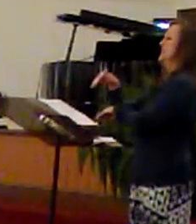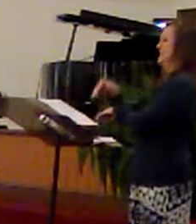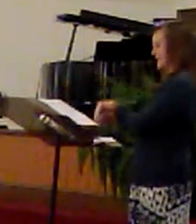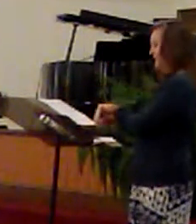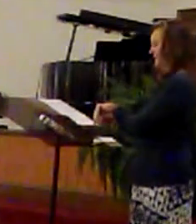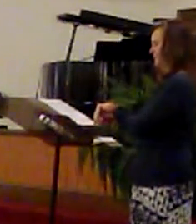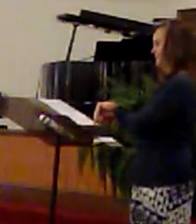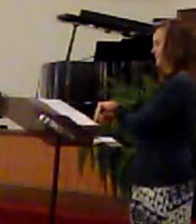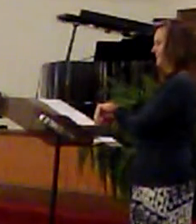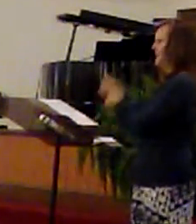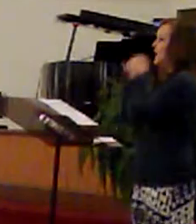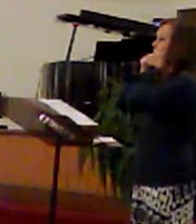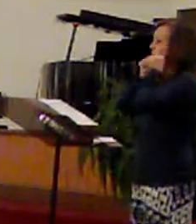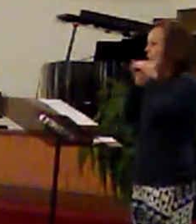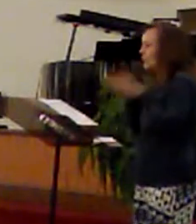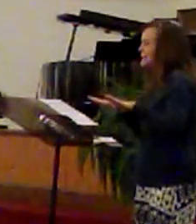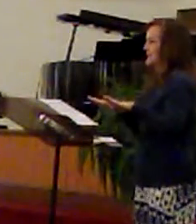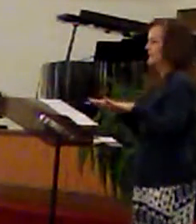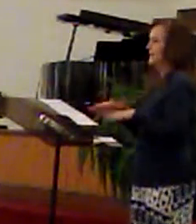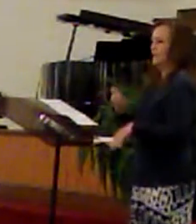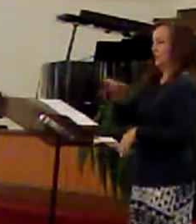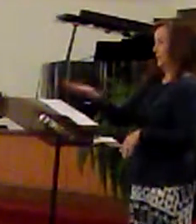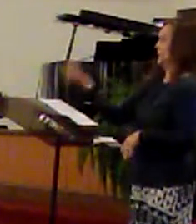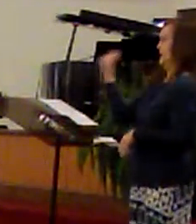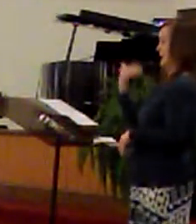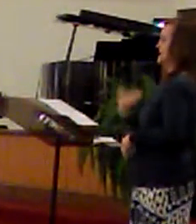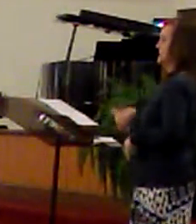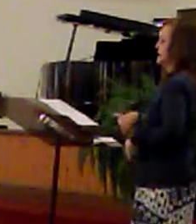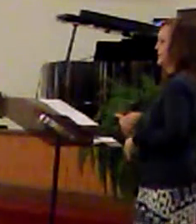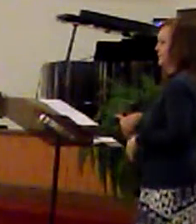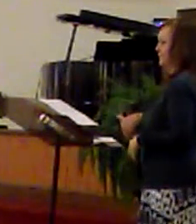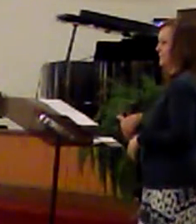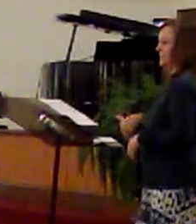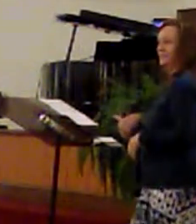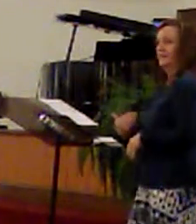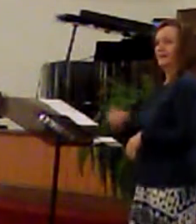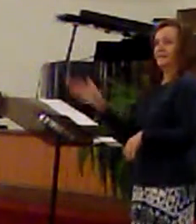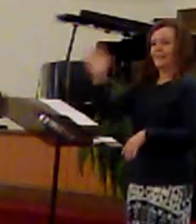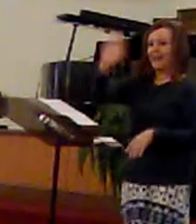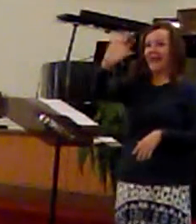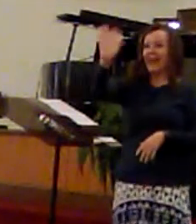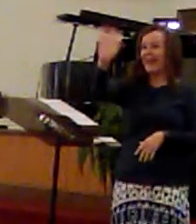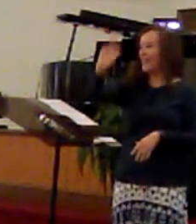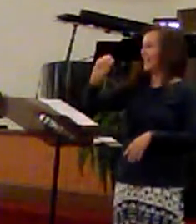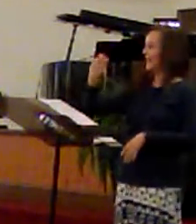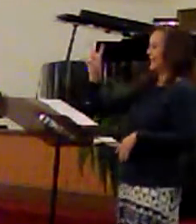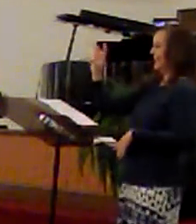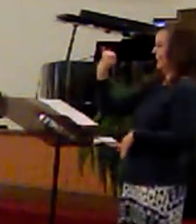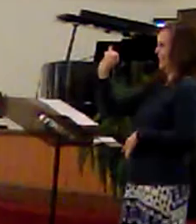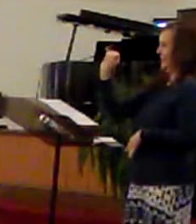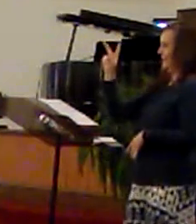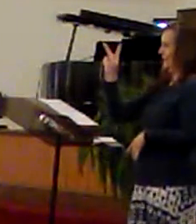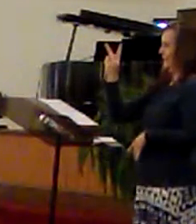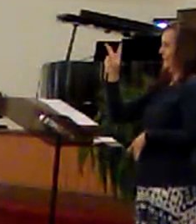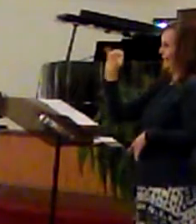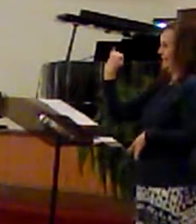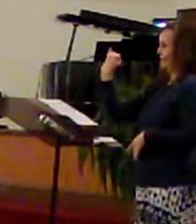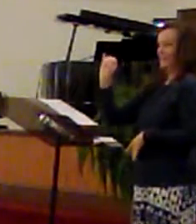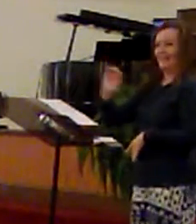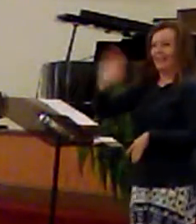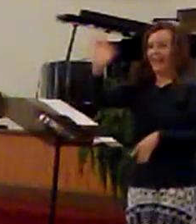granted. You are a blessing to us. And, hey, Miss Vicki, you snuck in on me. I did. Praise the Lord.